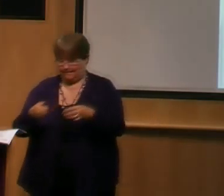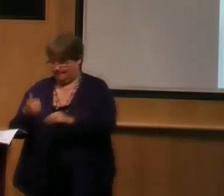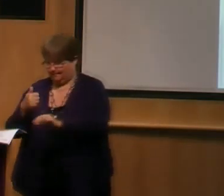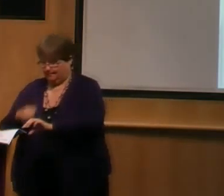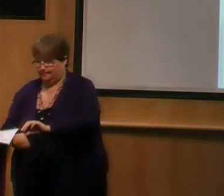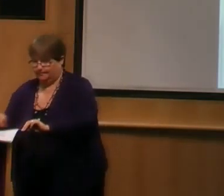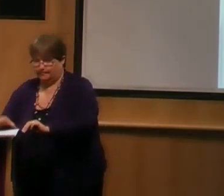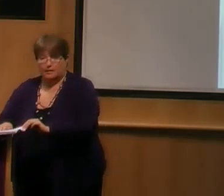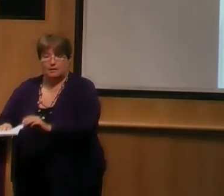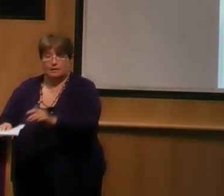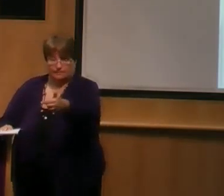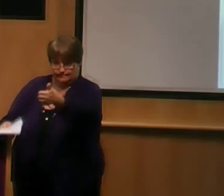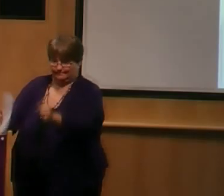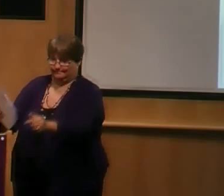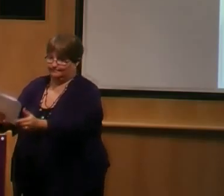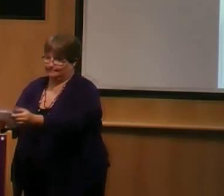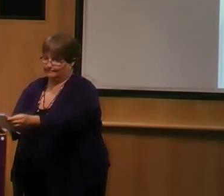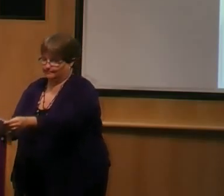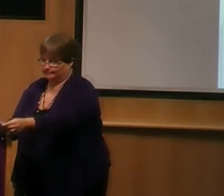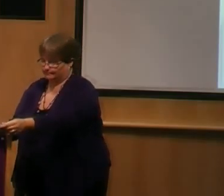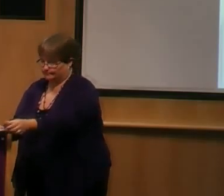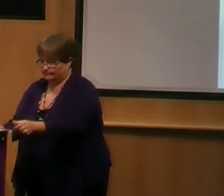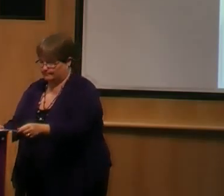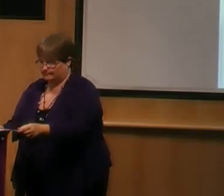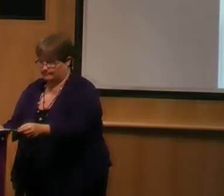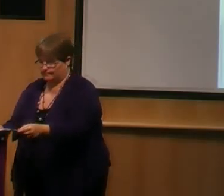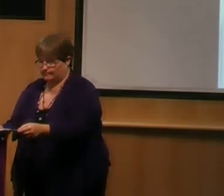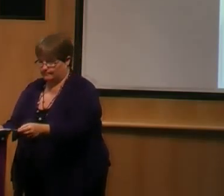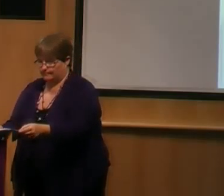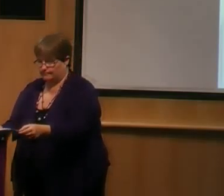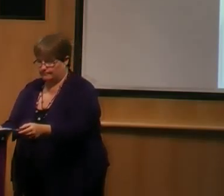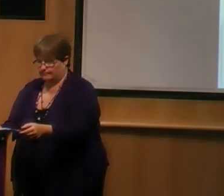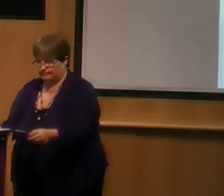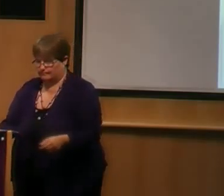the transition zone. With the fruit, fruiter.